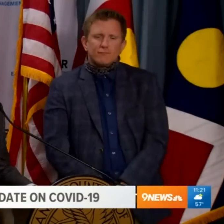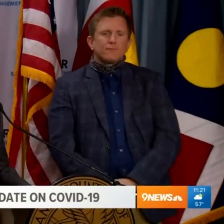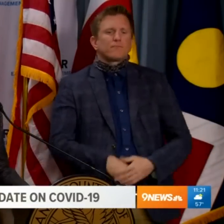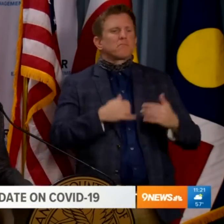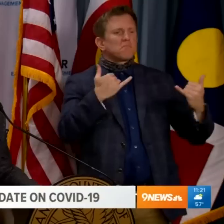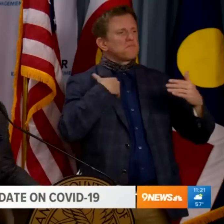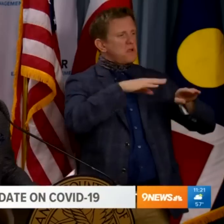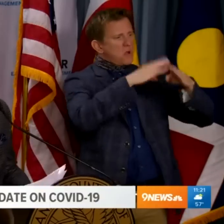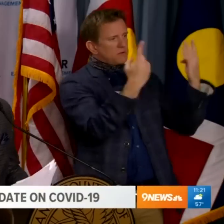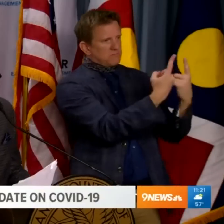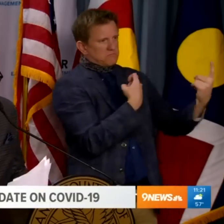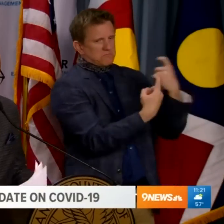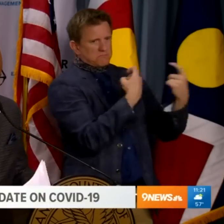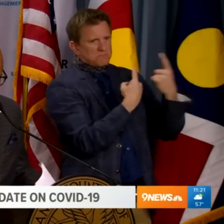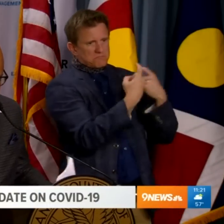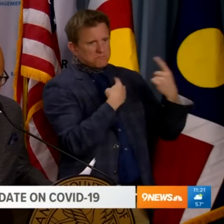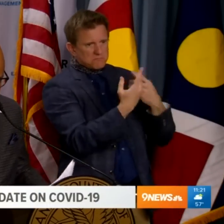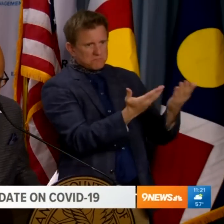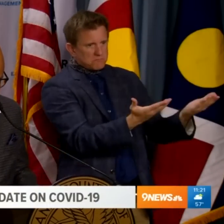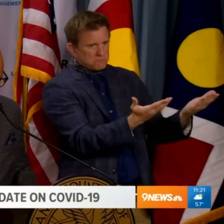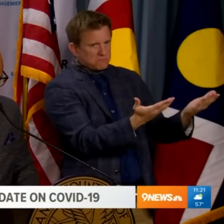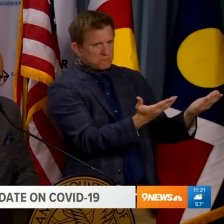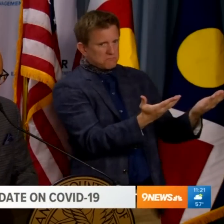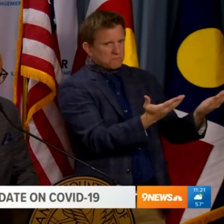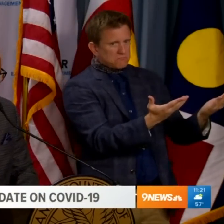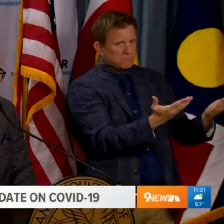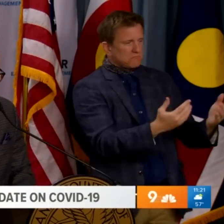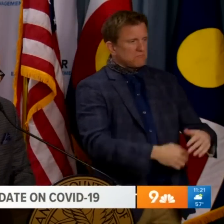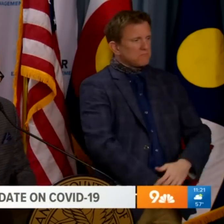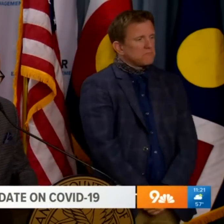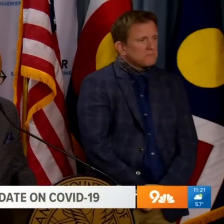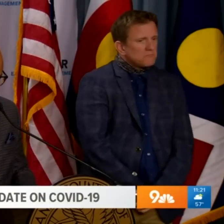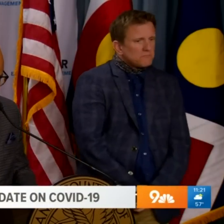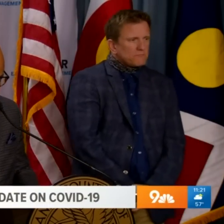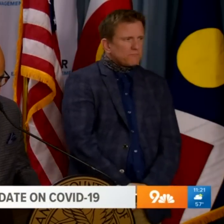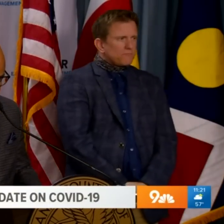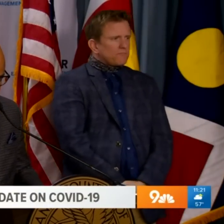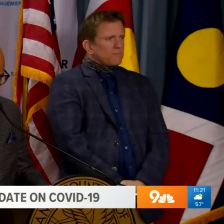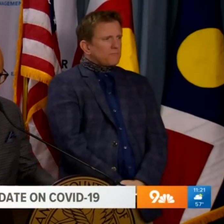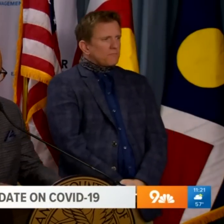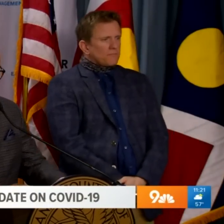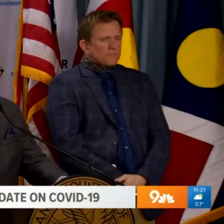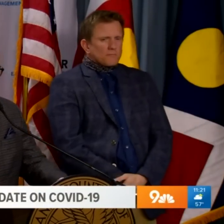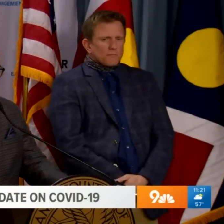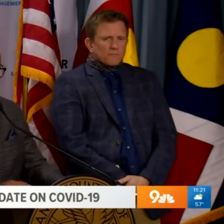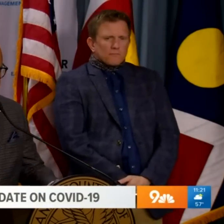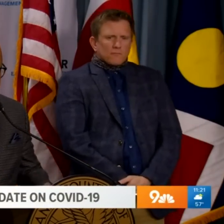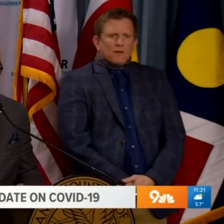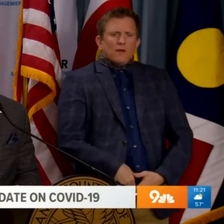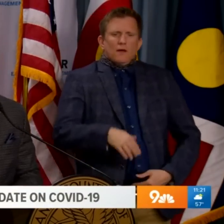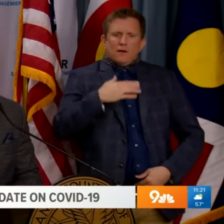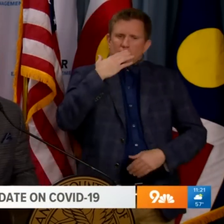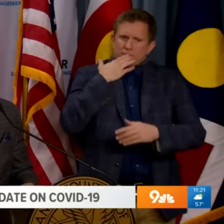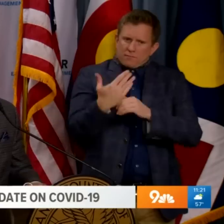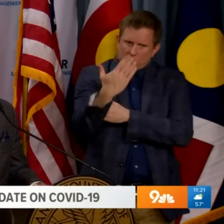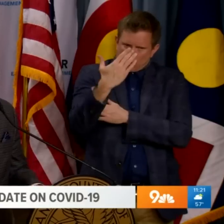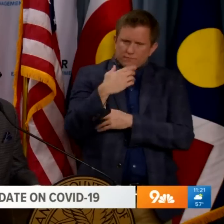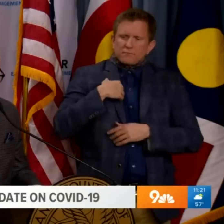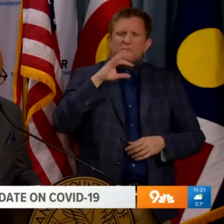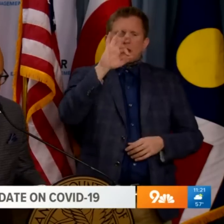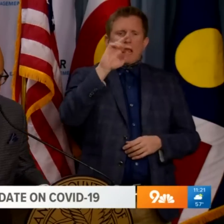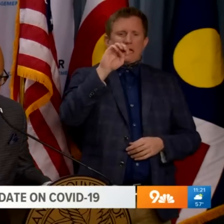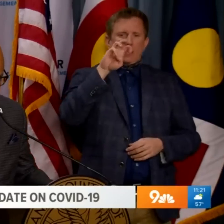Get a sense of the voices that give us the leadership and confidence to make some very,